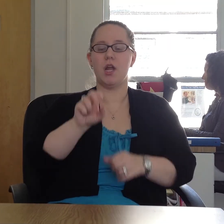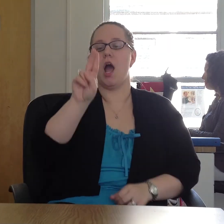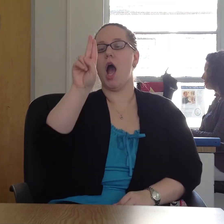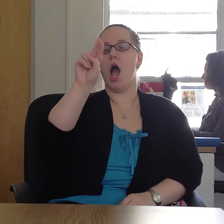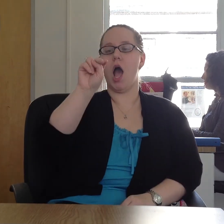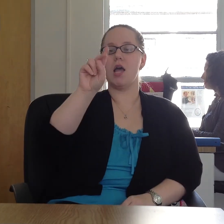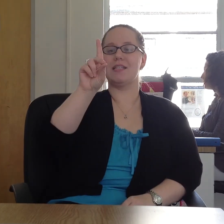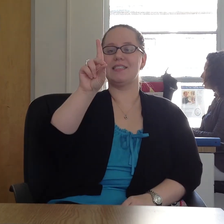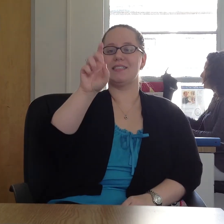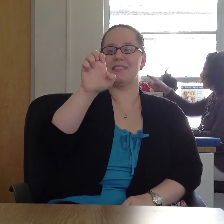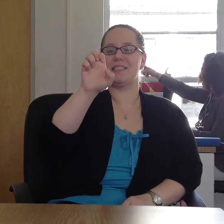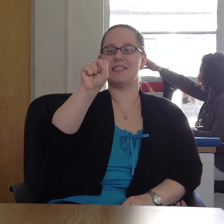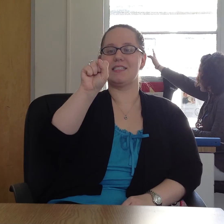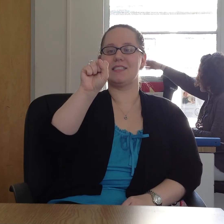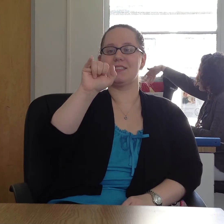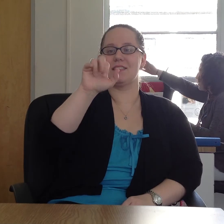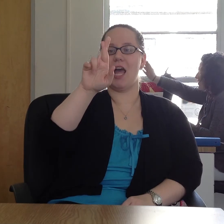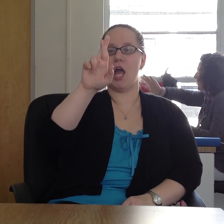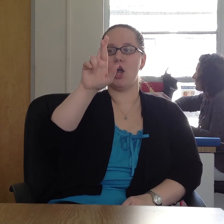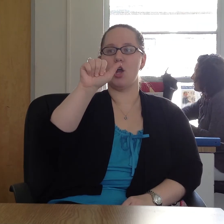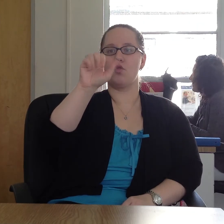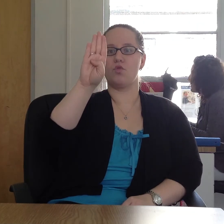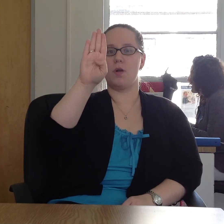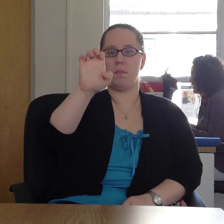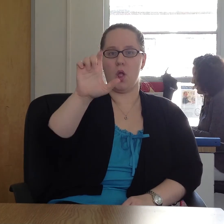world? Well, like, I know she was out there.